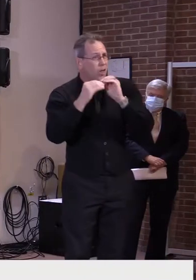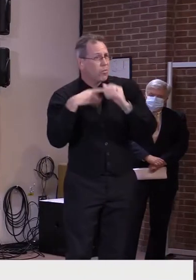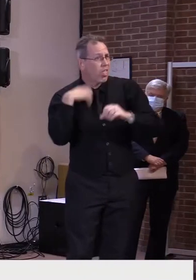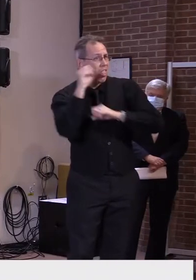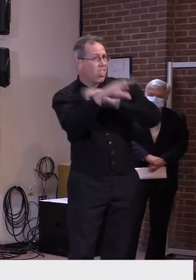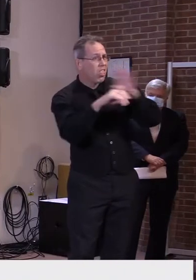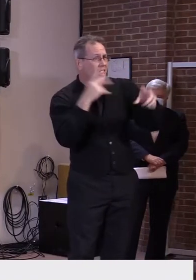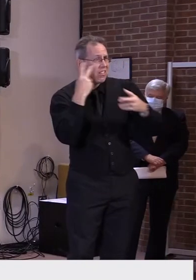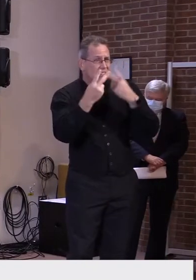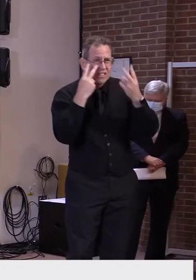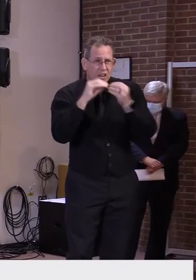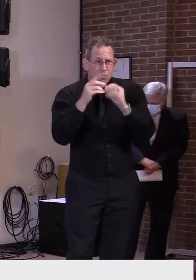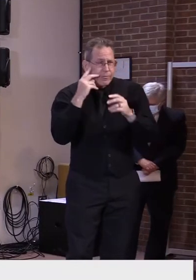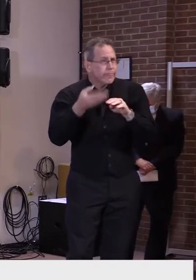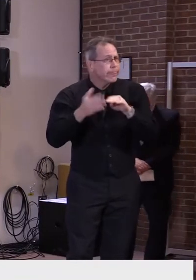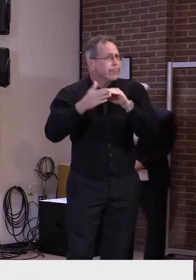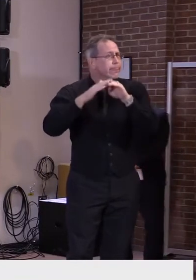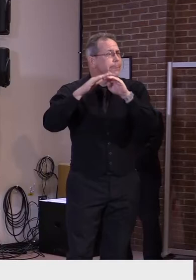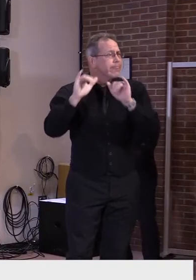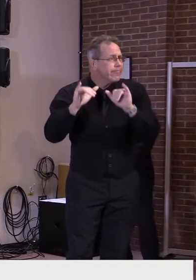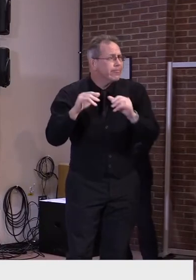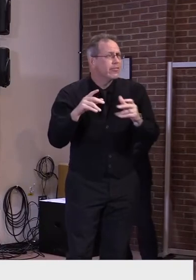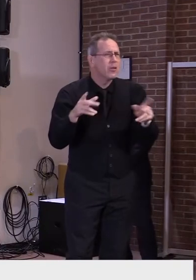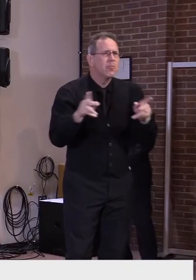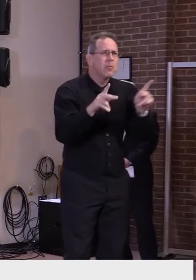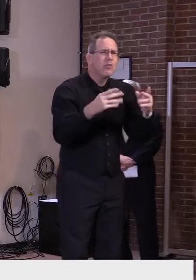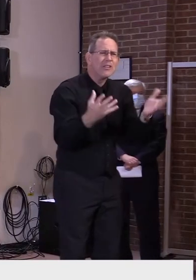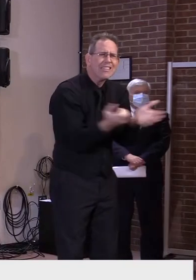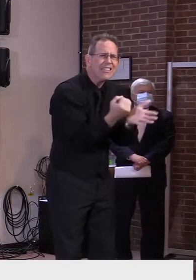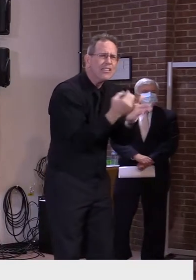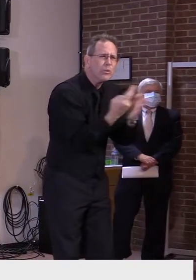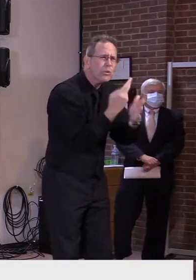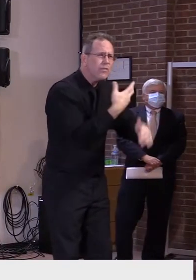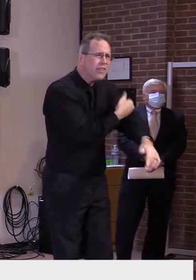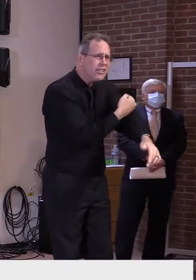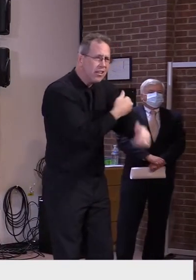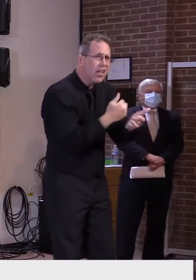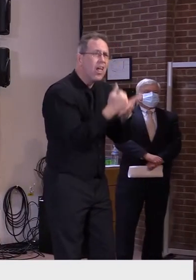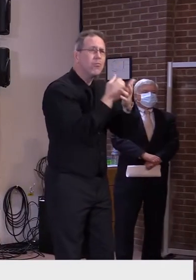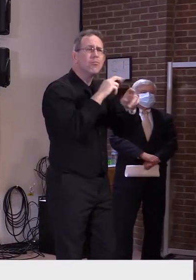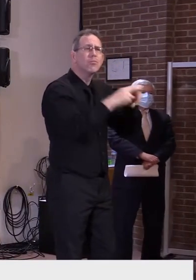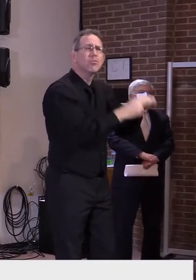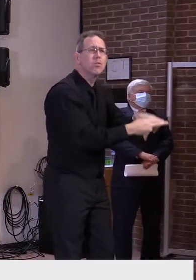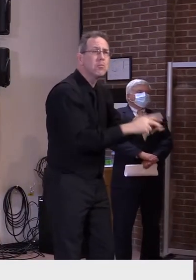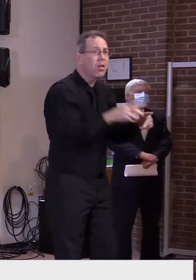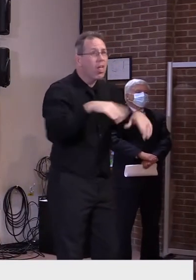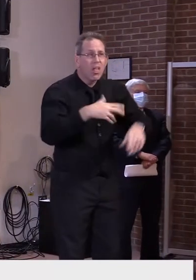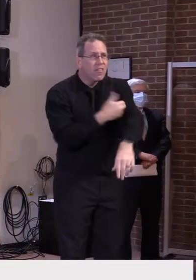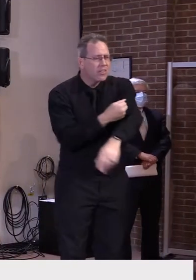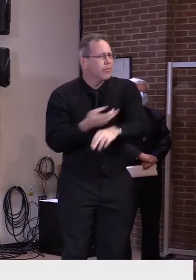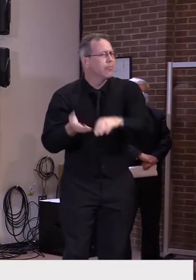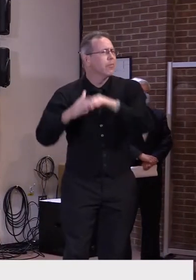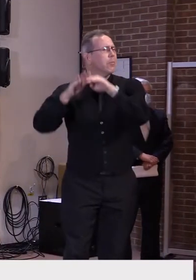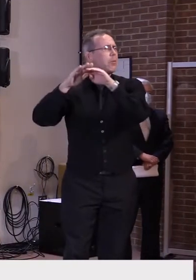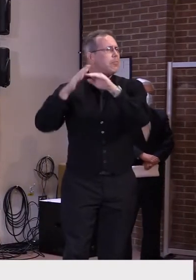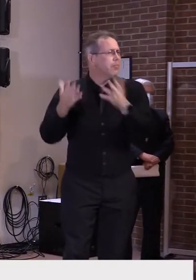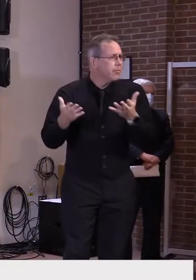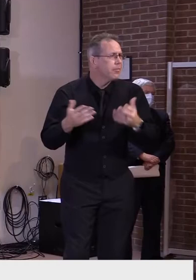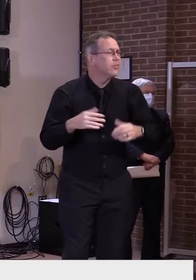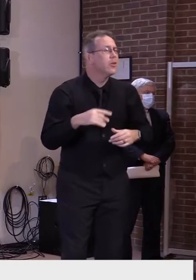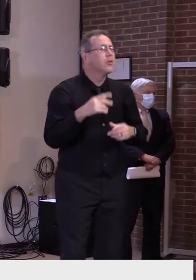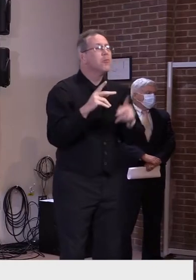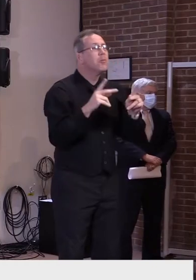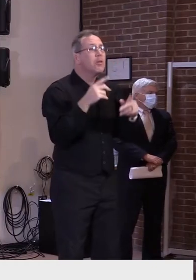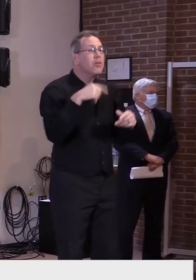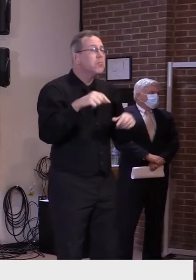forward, while also calling for certain steps when needed, is the right approach. Because a perpetual state of emergency